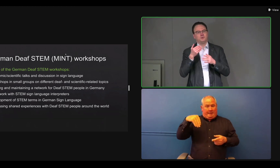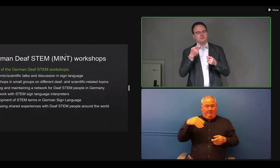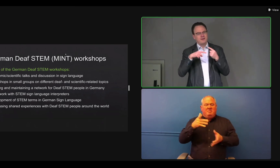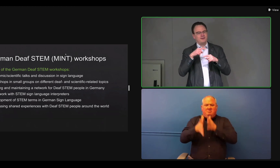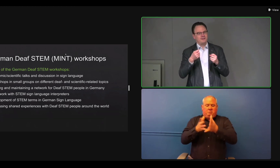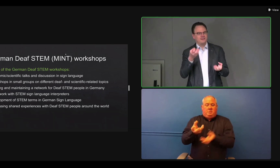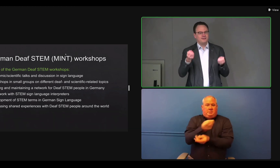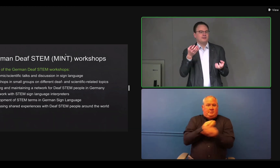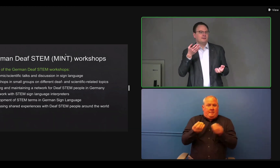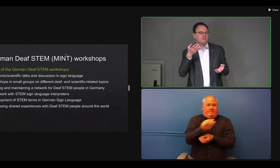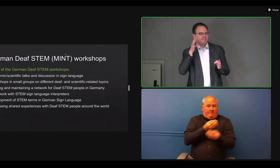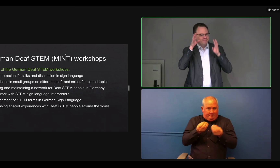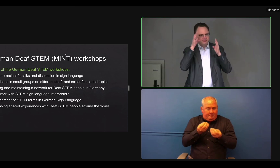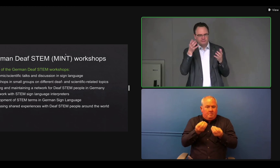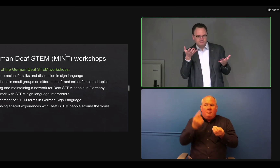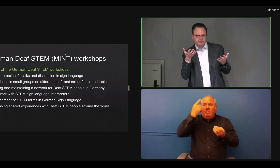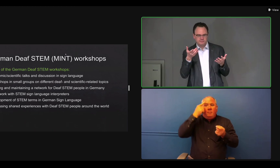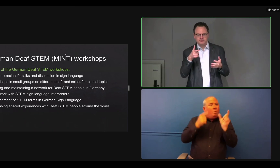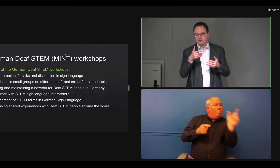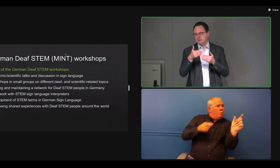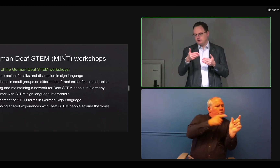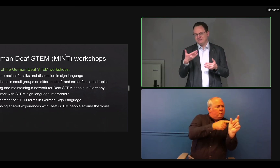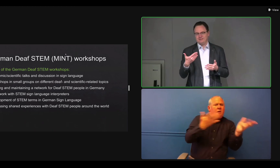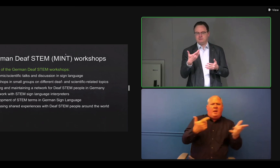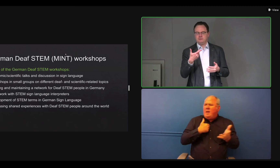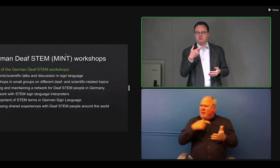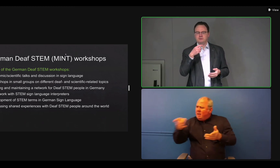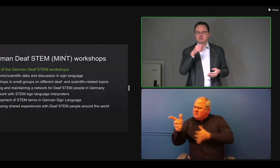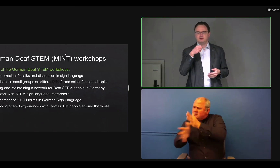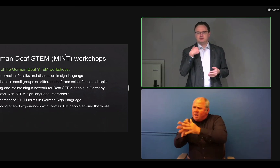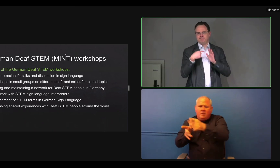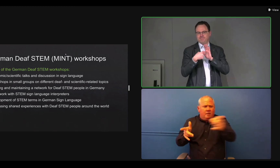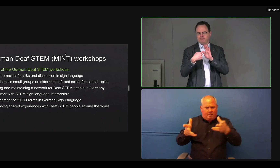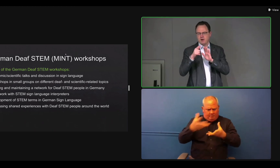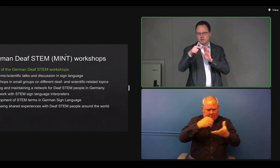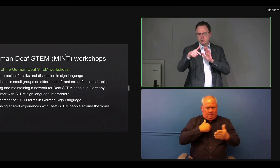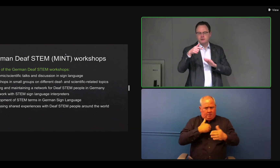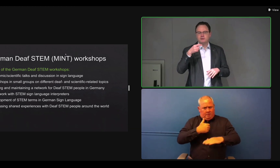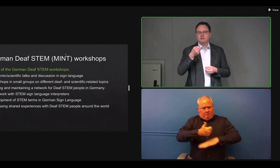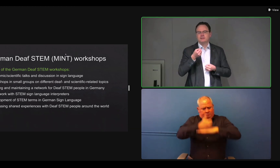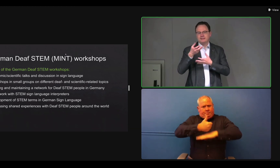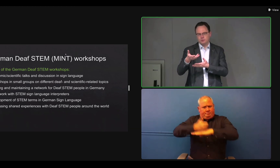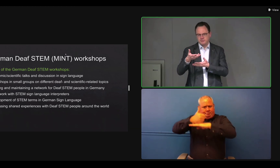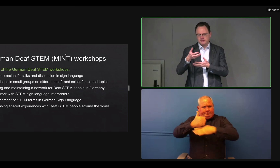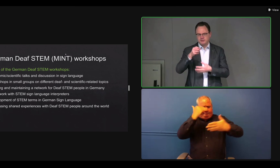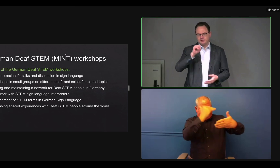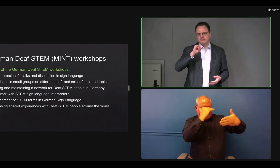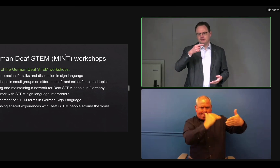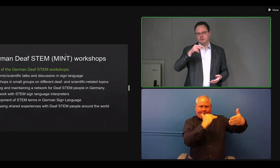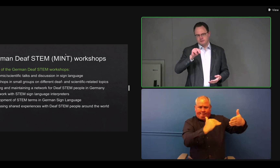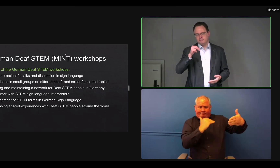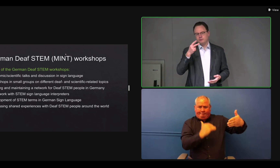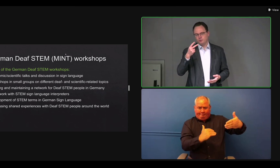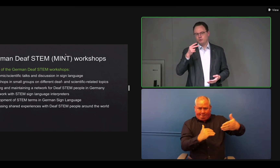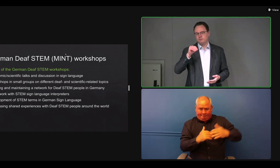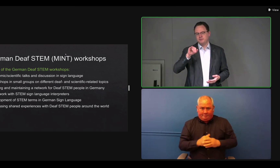and come up with some signs for STEM concepts that we can agree on and use somewhat universally,